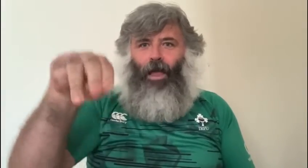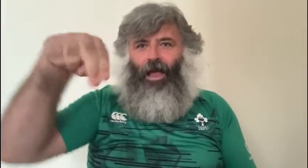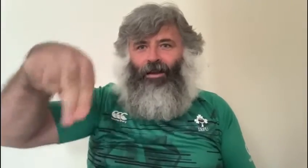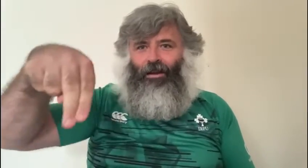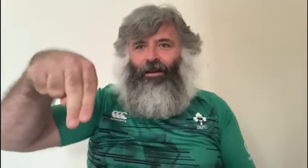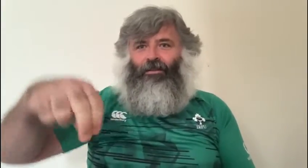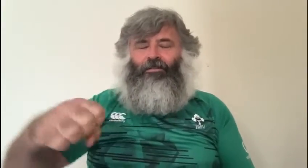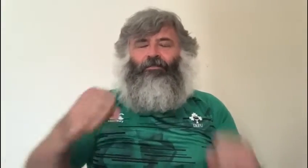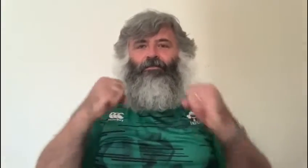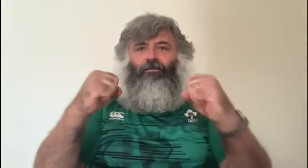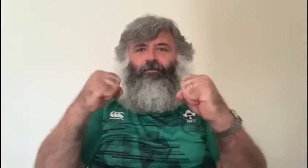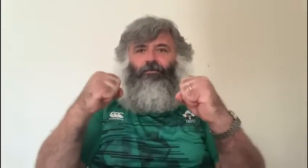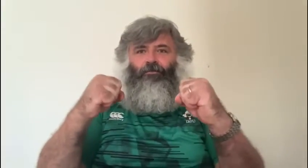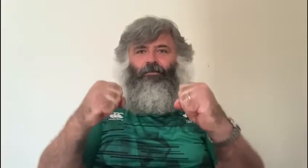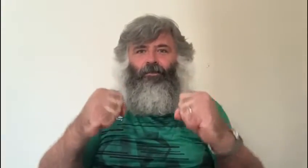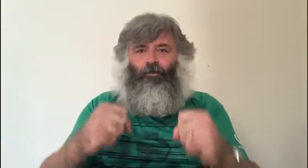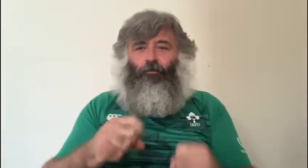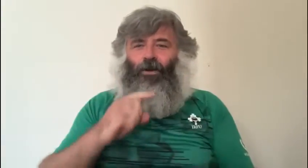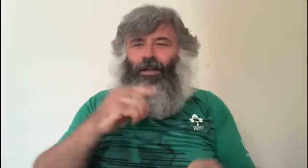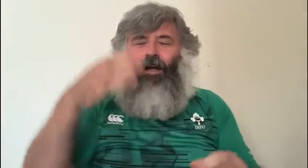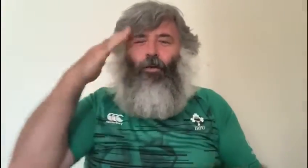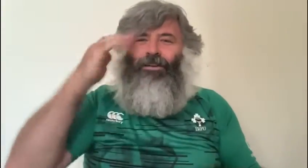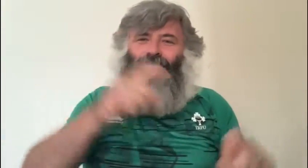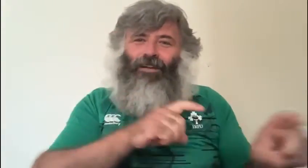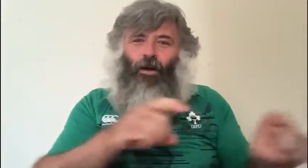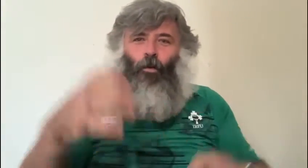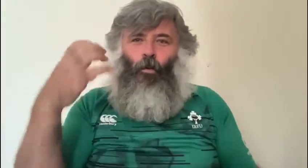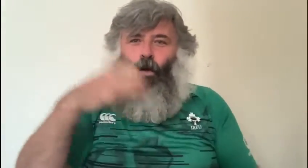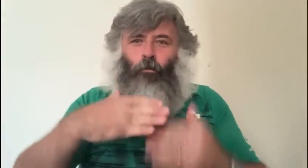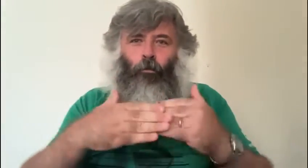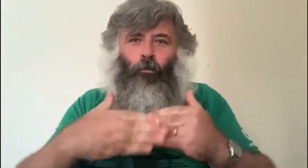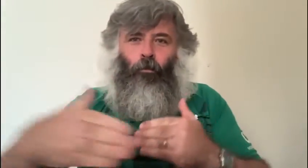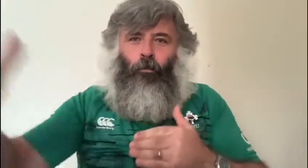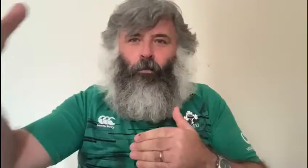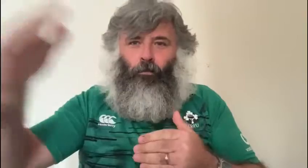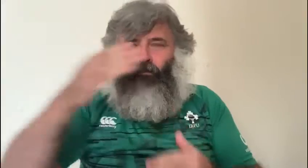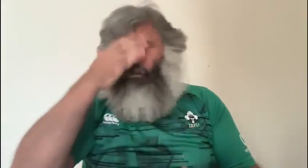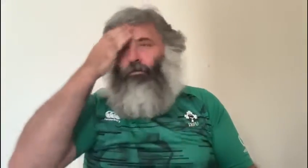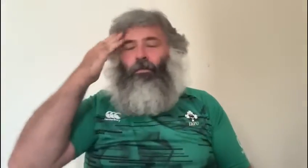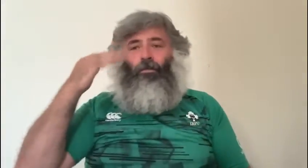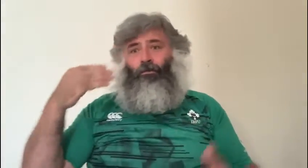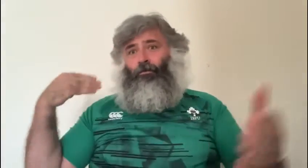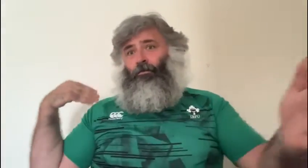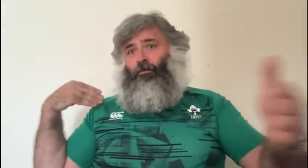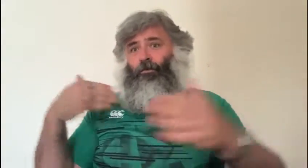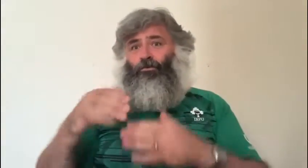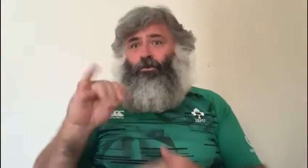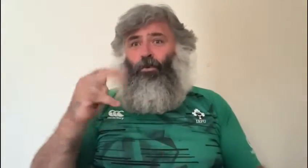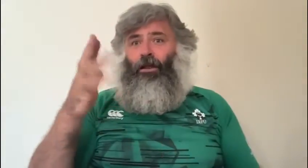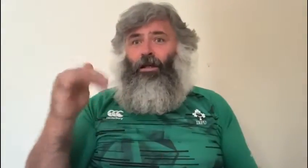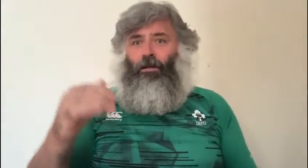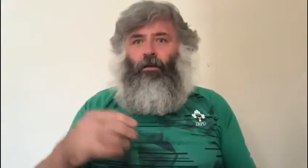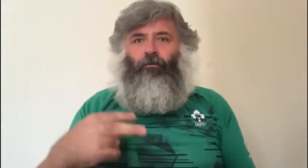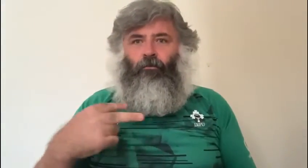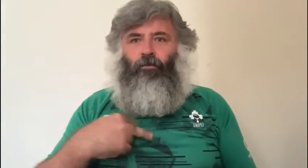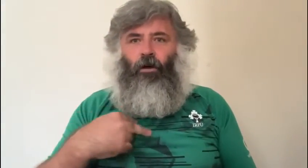autumn. Yes, I know it can still be warm for a while. Up